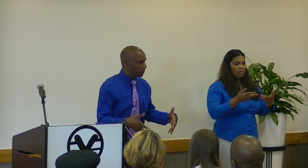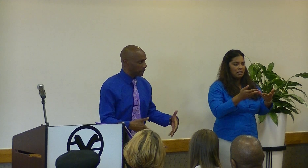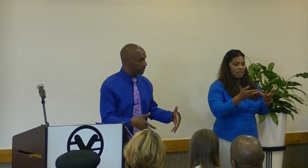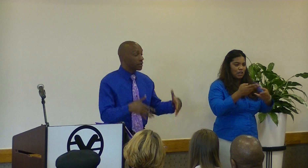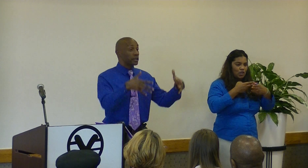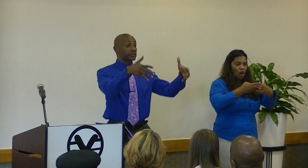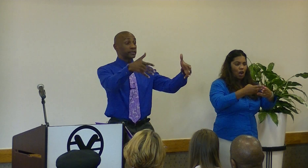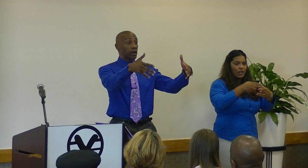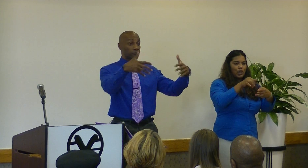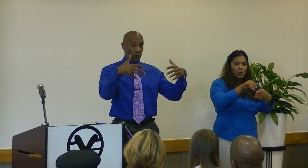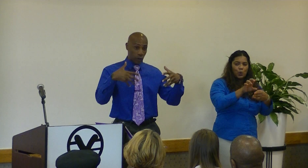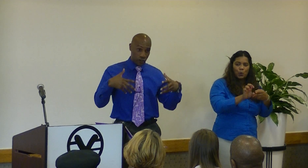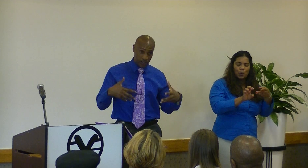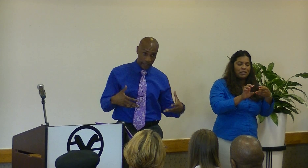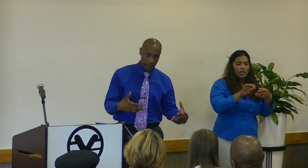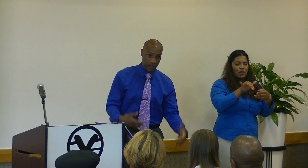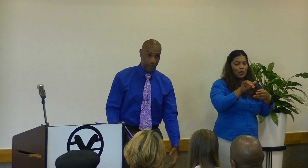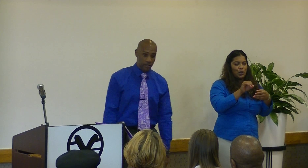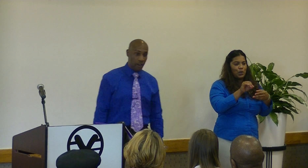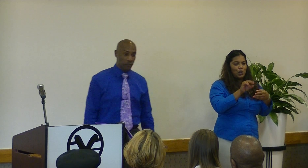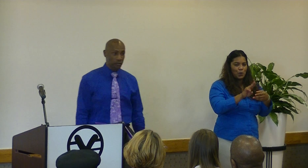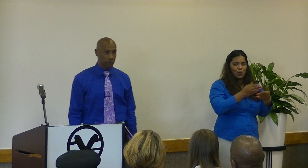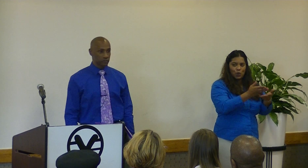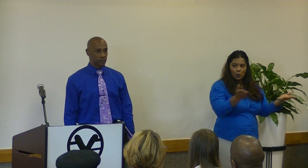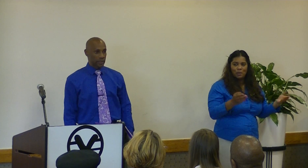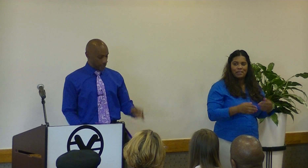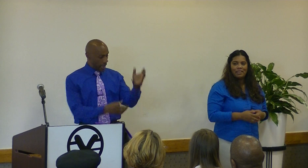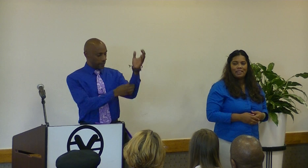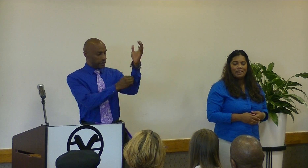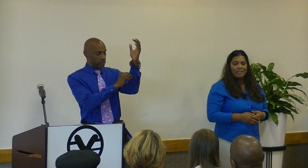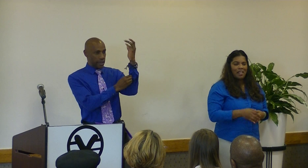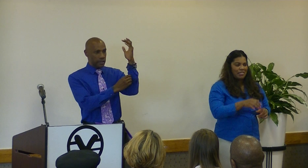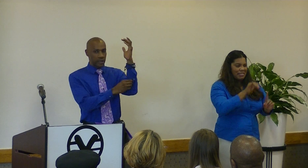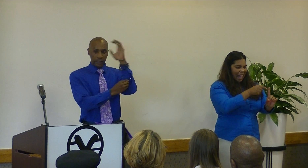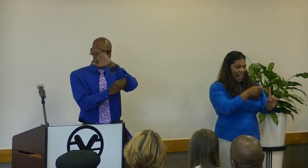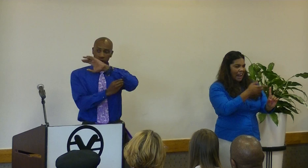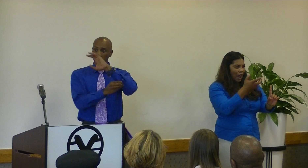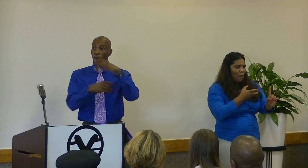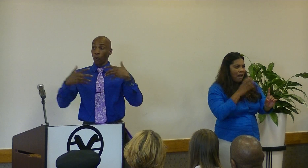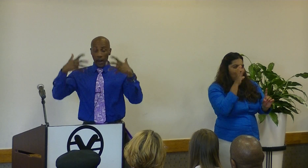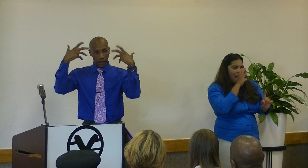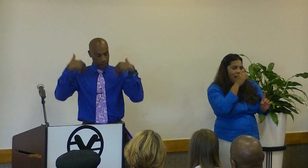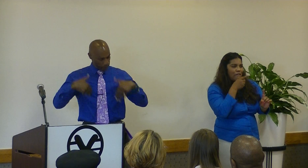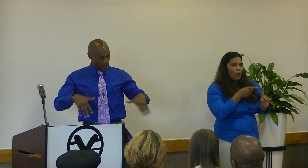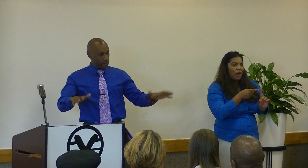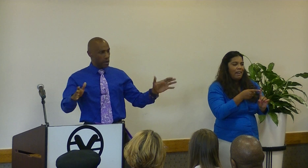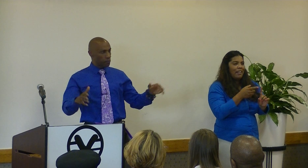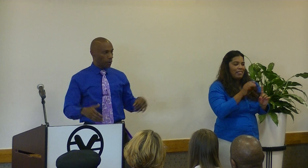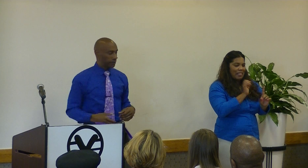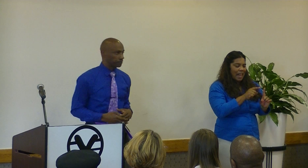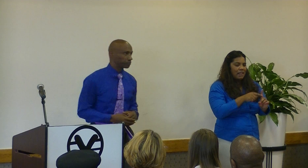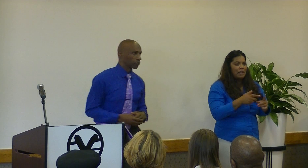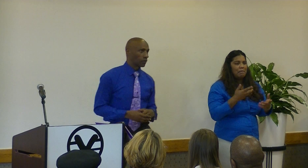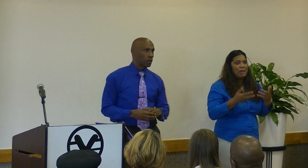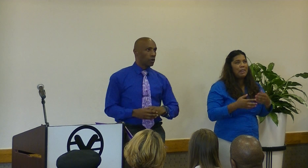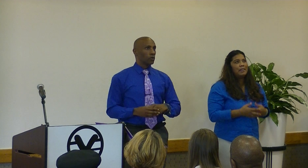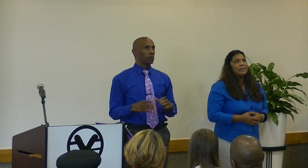That's the me, the self that we are seeking to discover. Not this thing. This thing, when at some